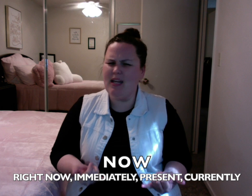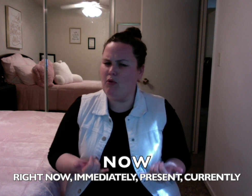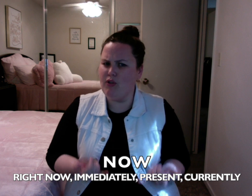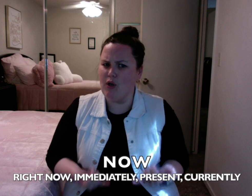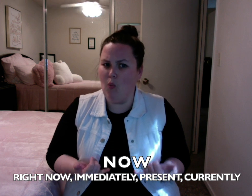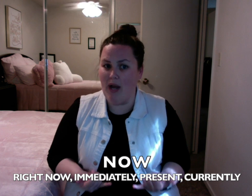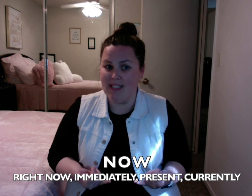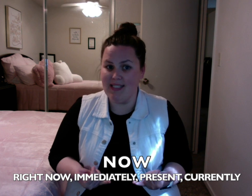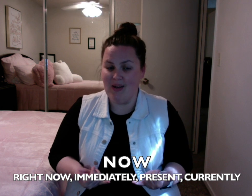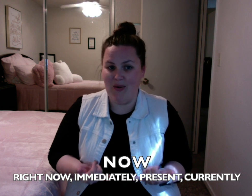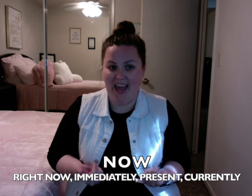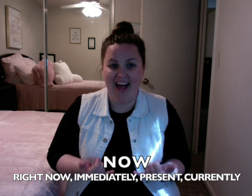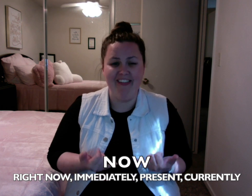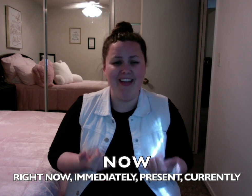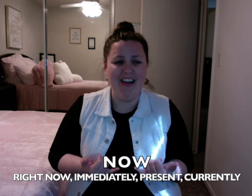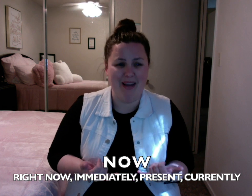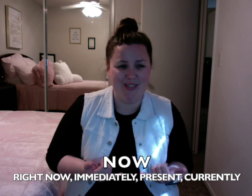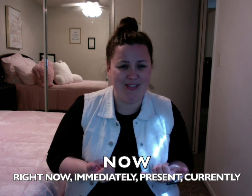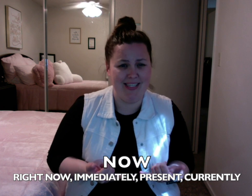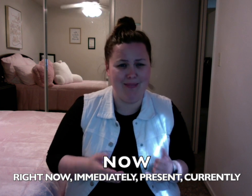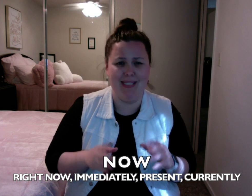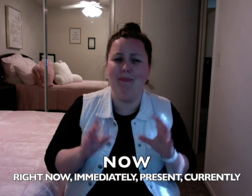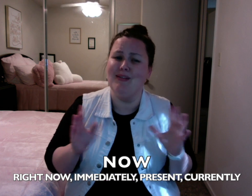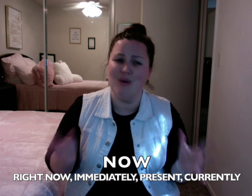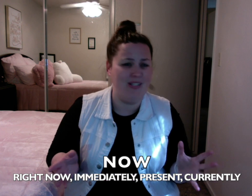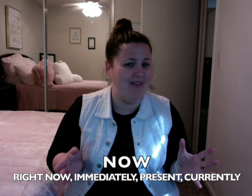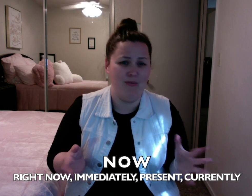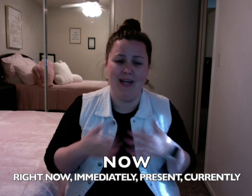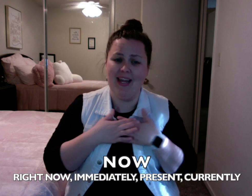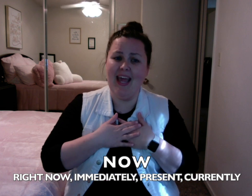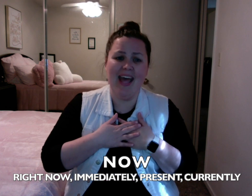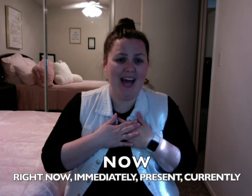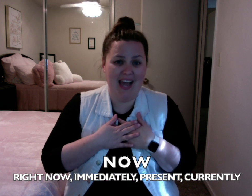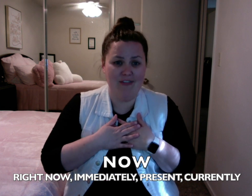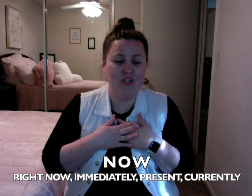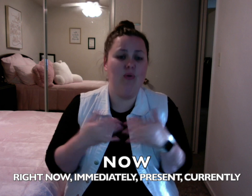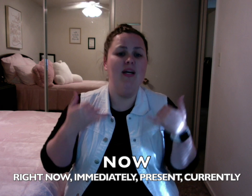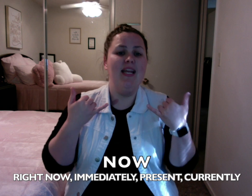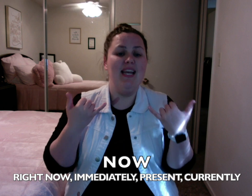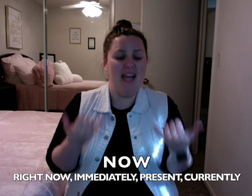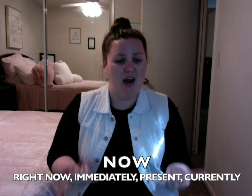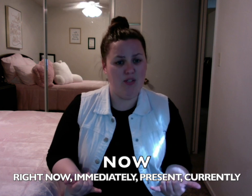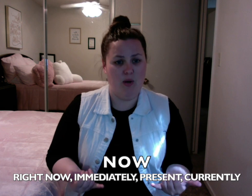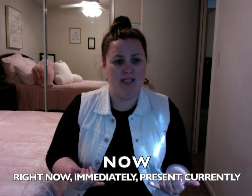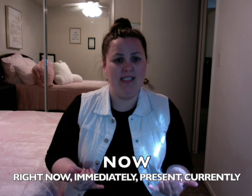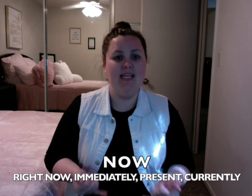only doing it once, okay? A lot of my students get this mixed up, and so does everyone, and I have too. Now is once.